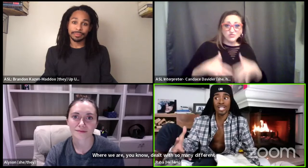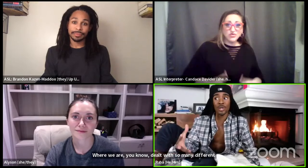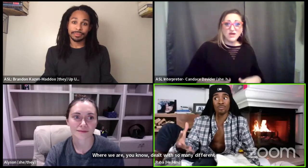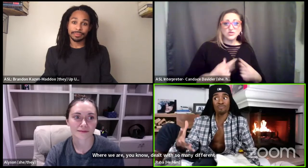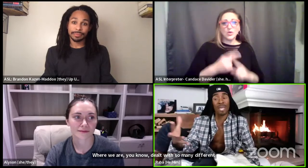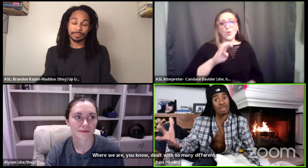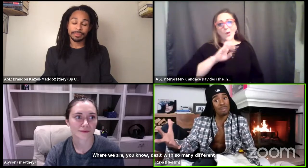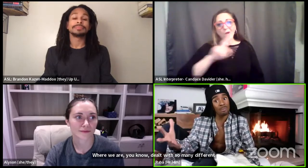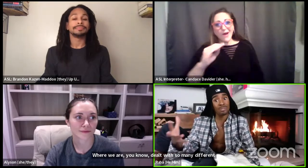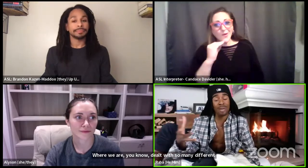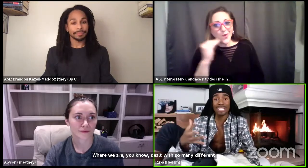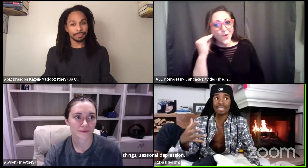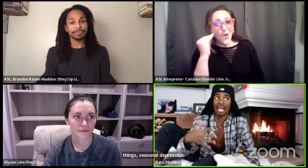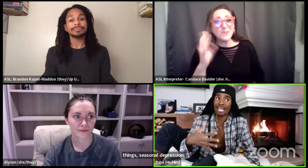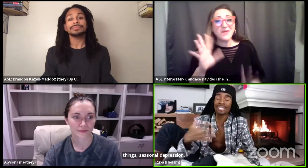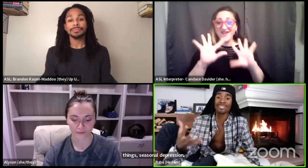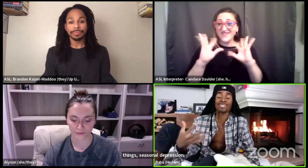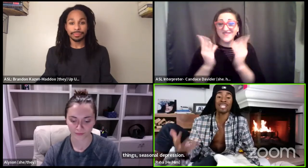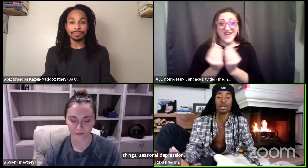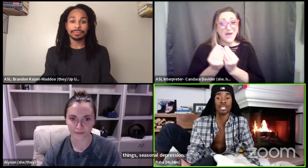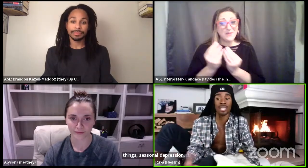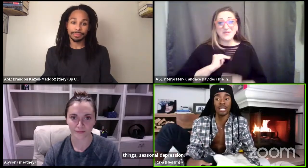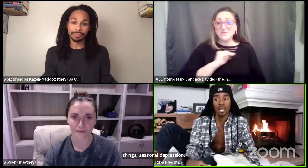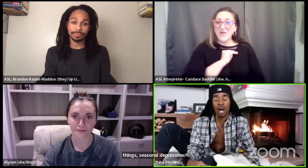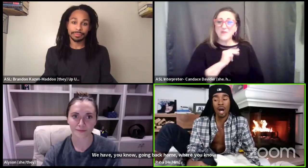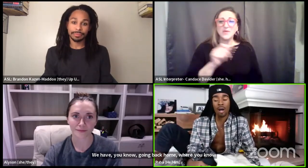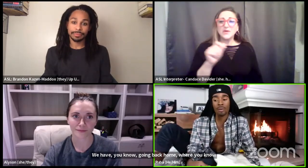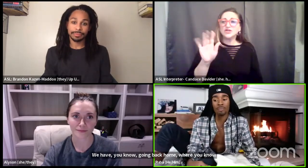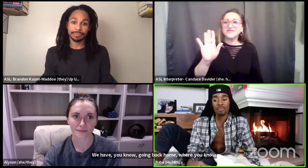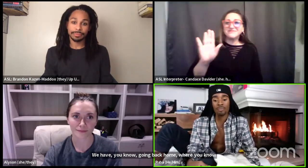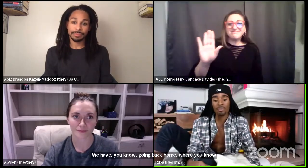where, you know, family members might not necessarily